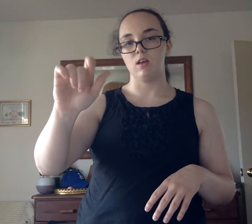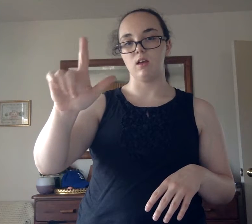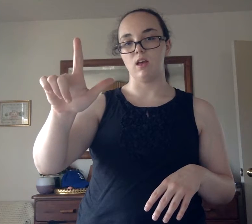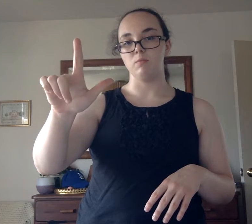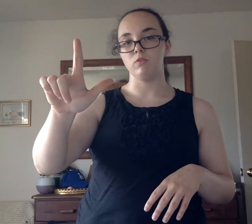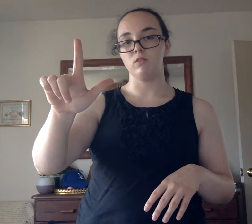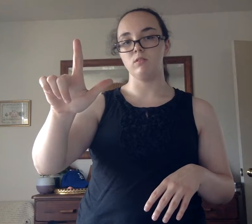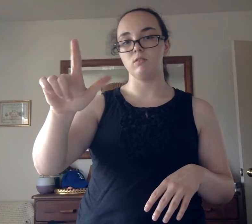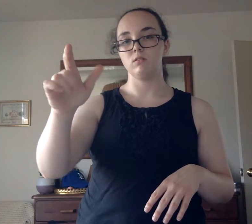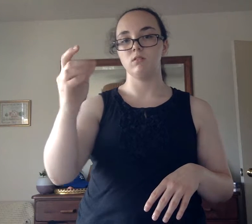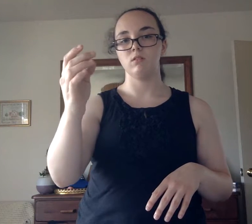April